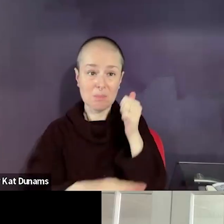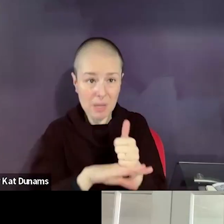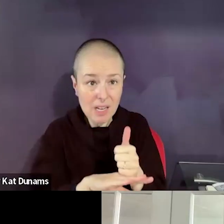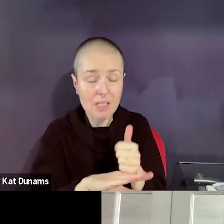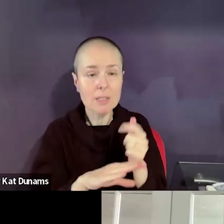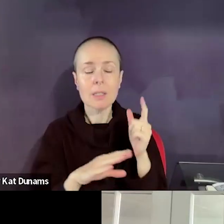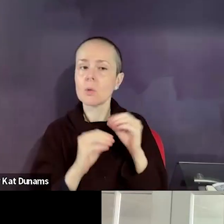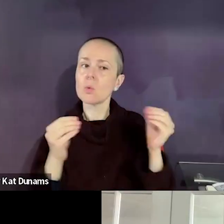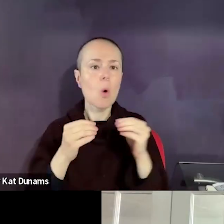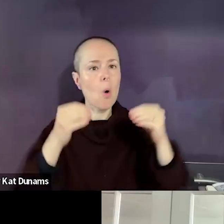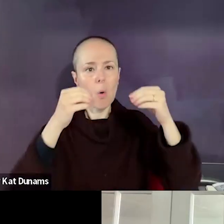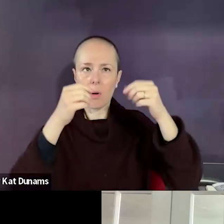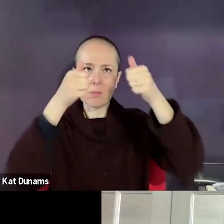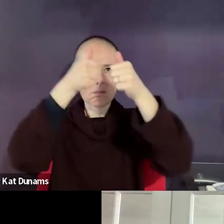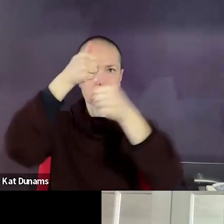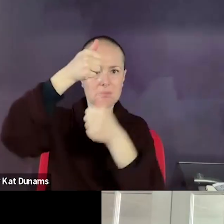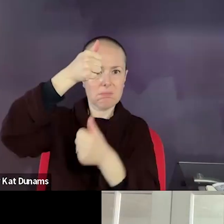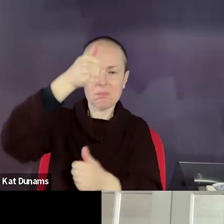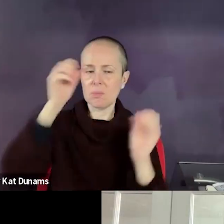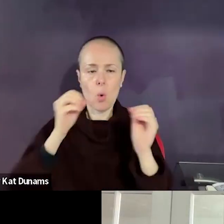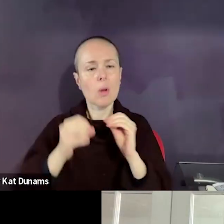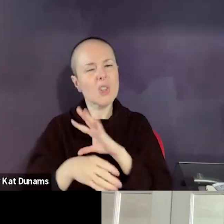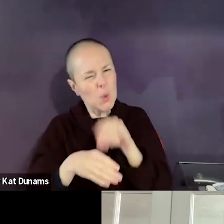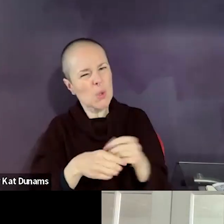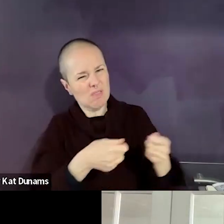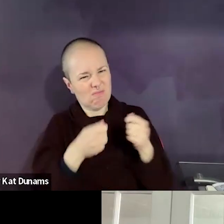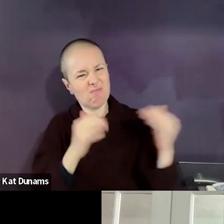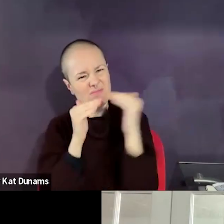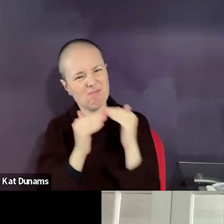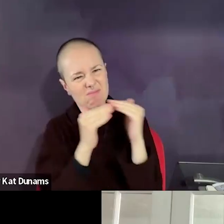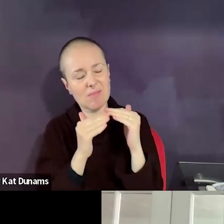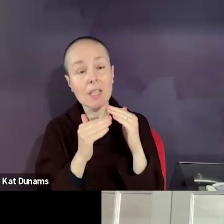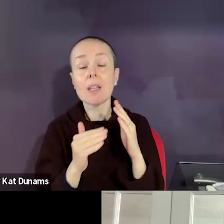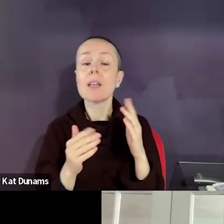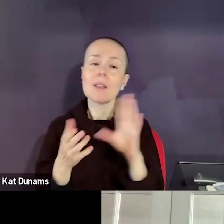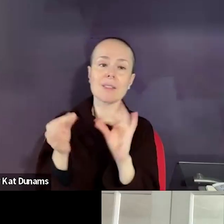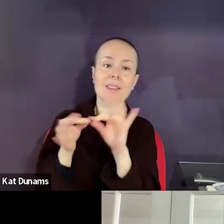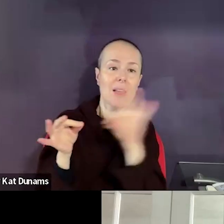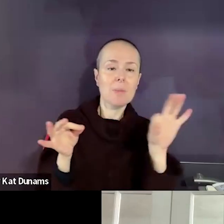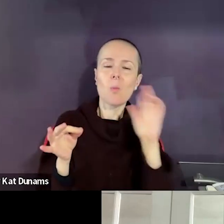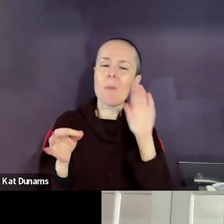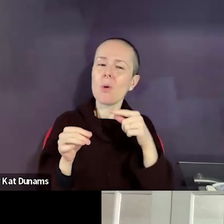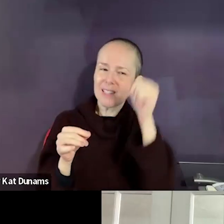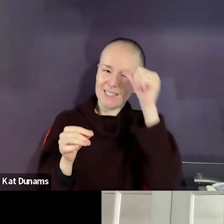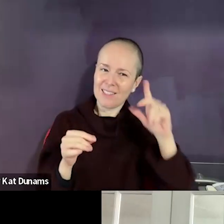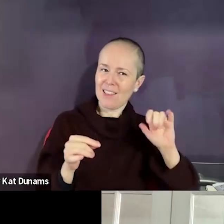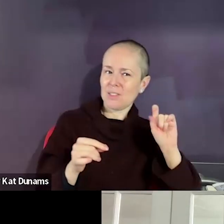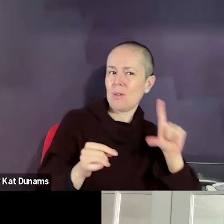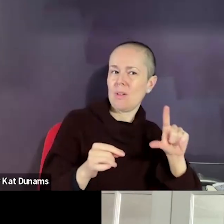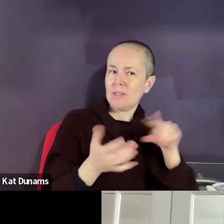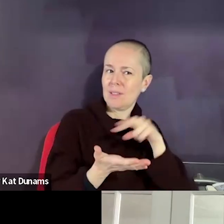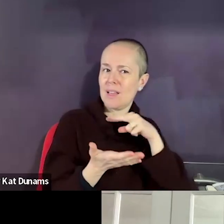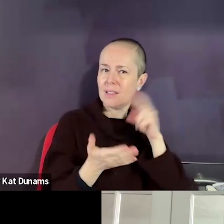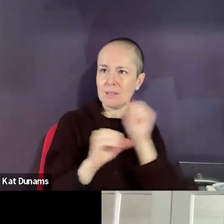non-hierarchical, inclusive way is our statement about what the future of Indian classical dance could and should look like, and how that intersects with